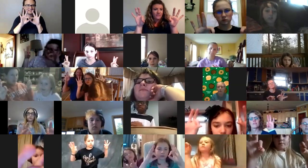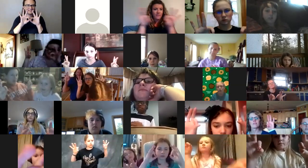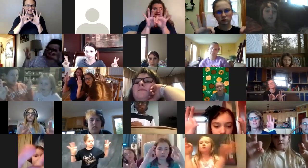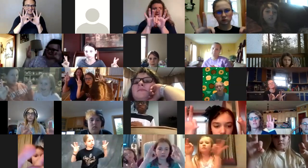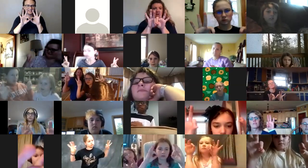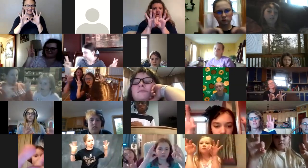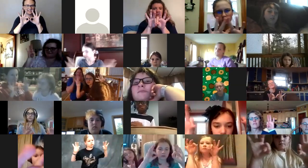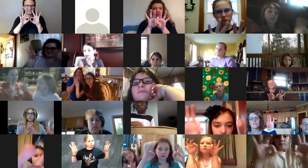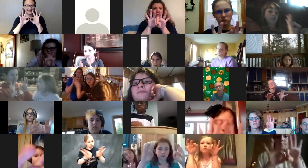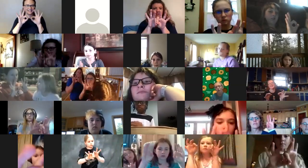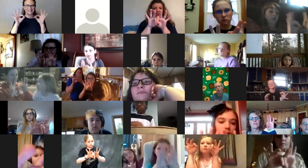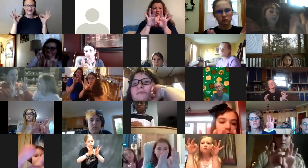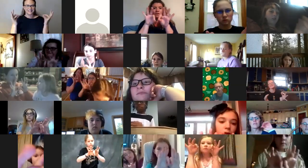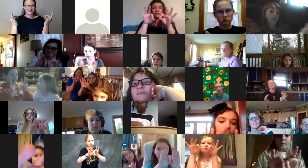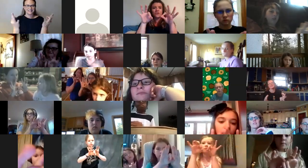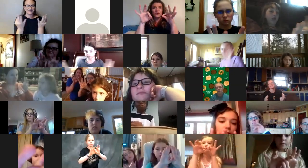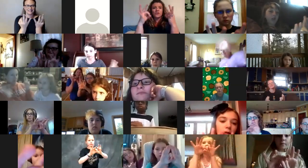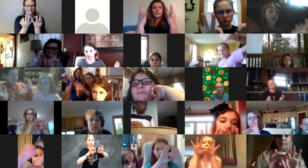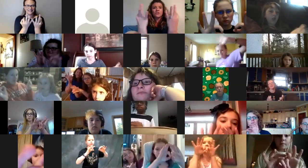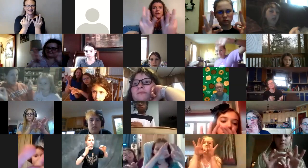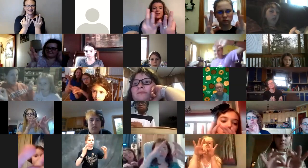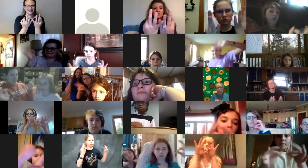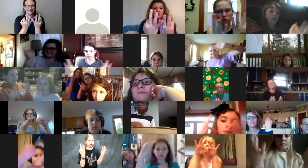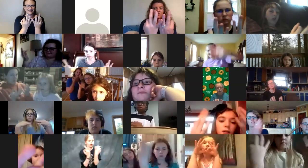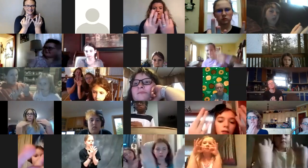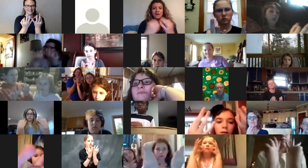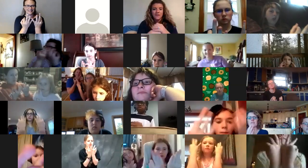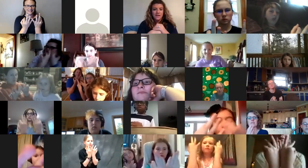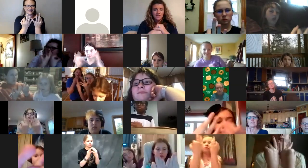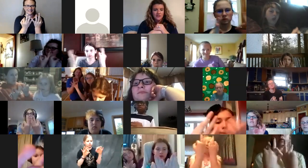alphabet. You start together and you circle around. Family.